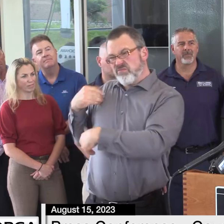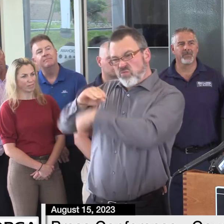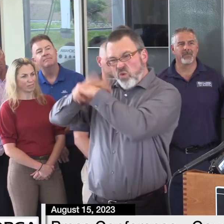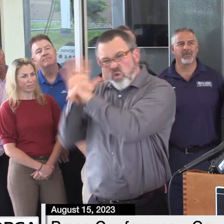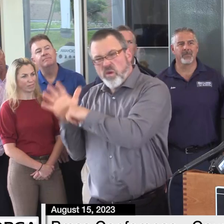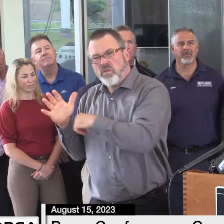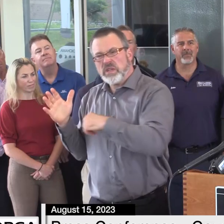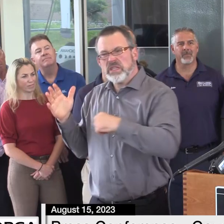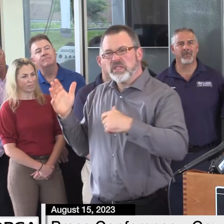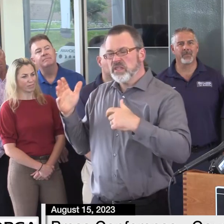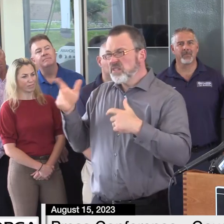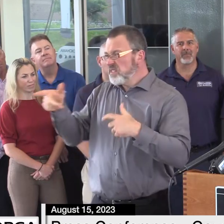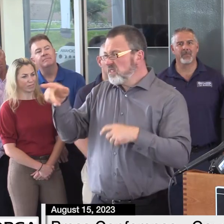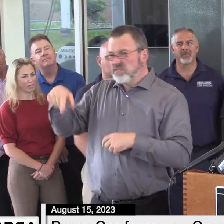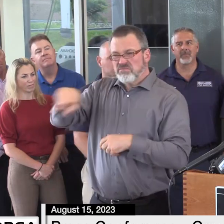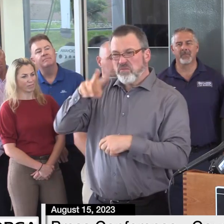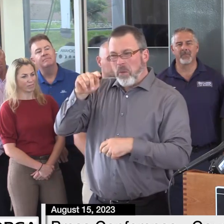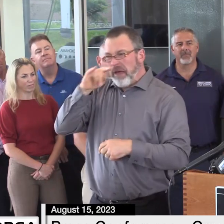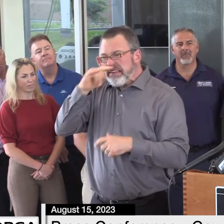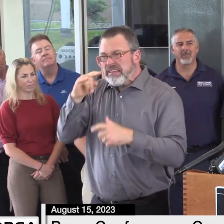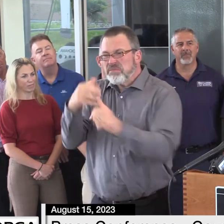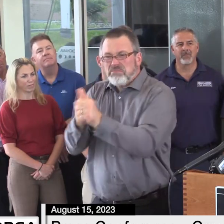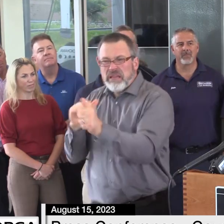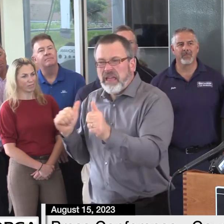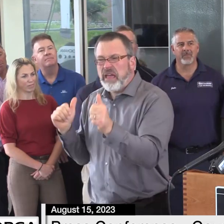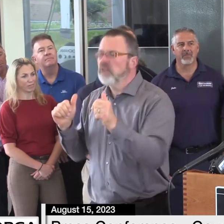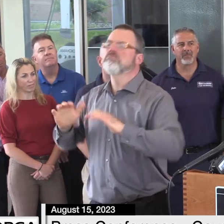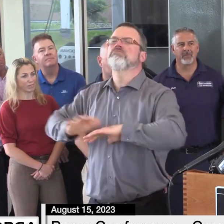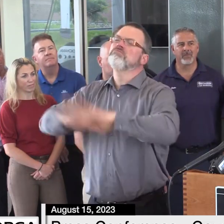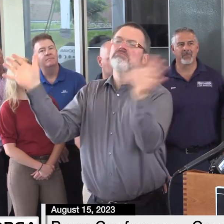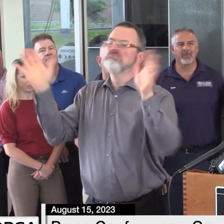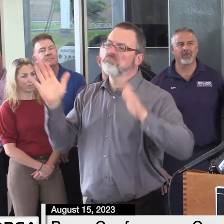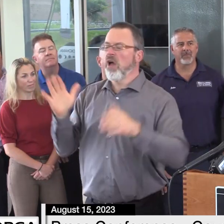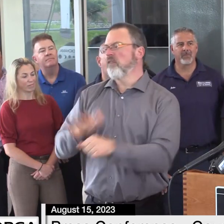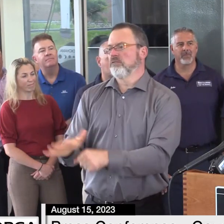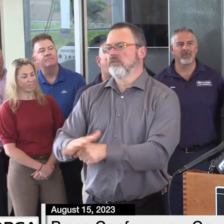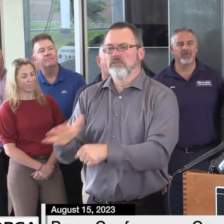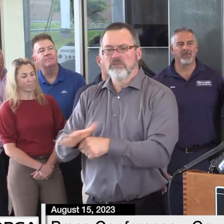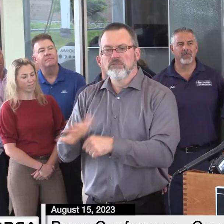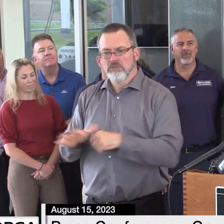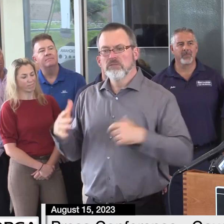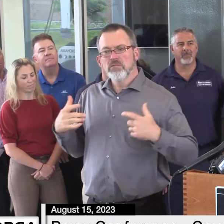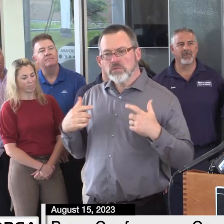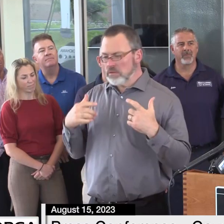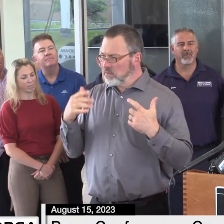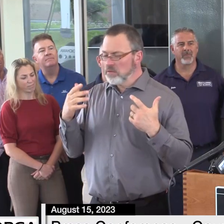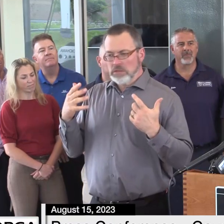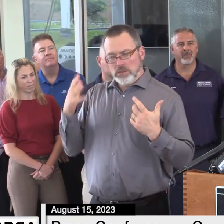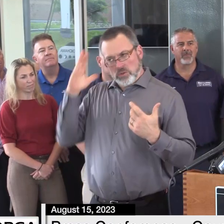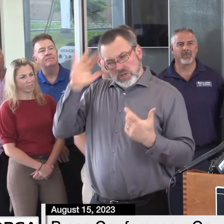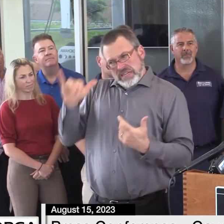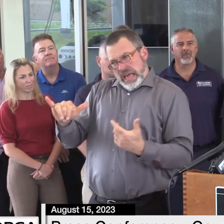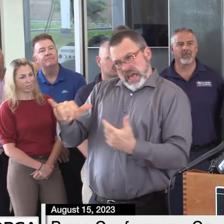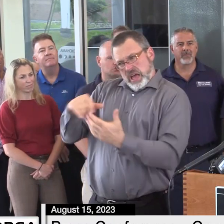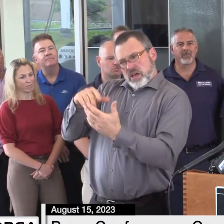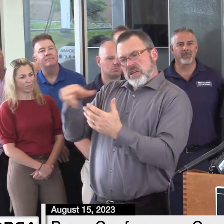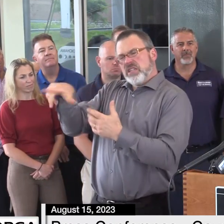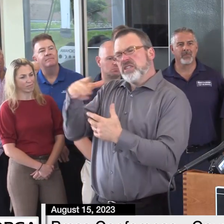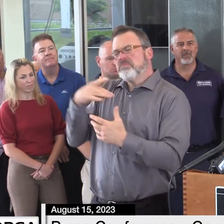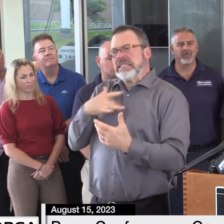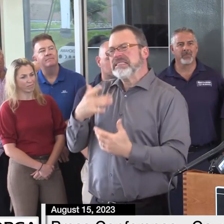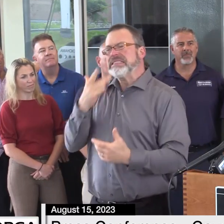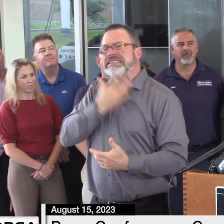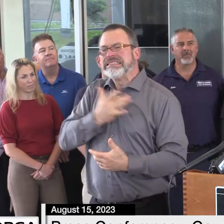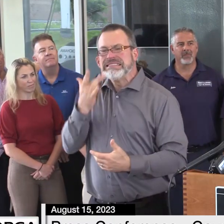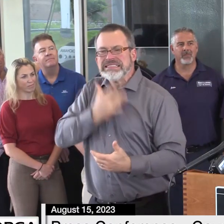have experienced due to the pandemic. And I said, well, they're always underfunded, especially the music programs and arts and theater and